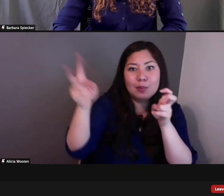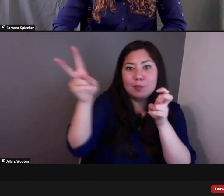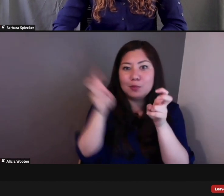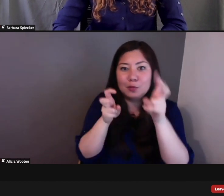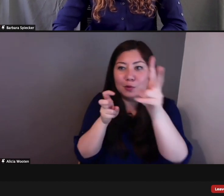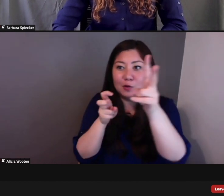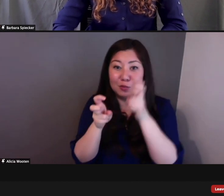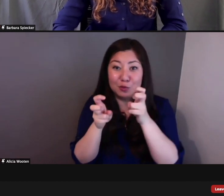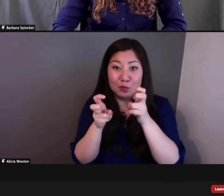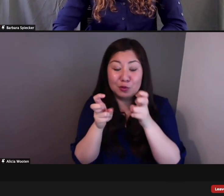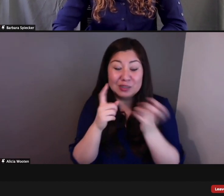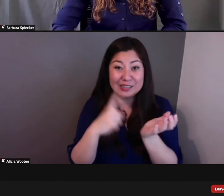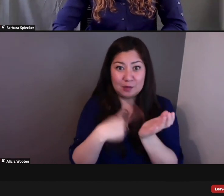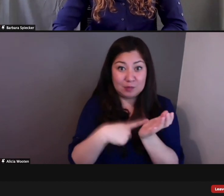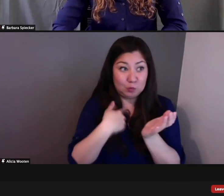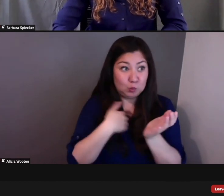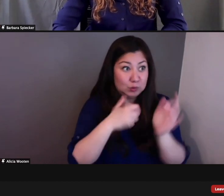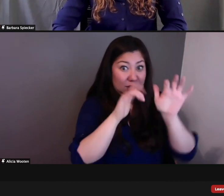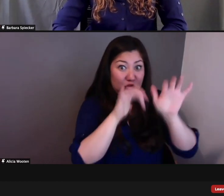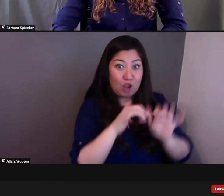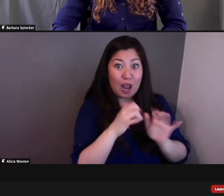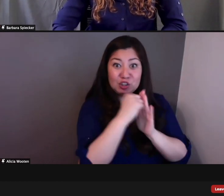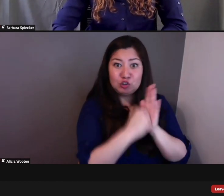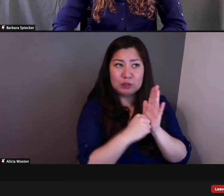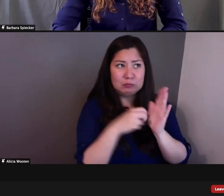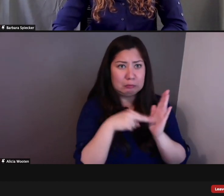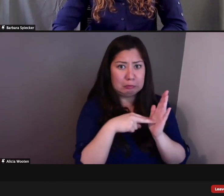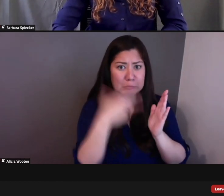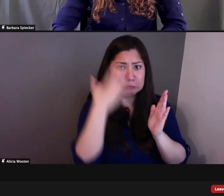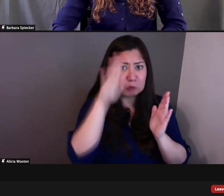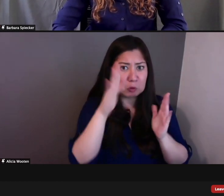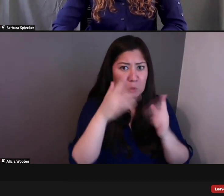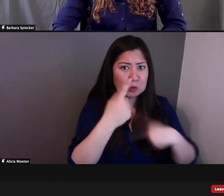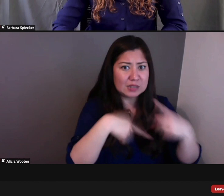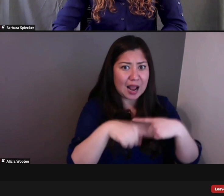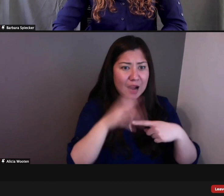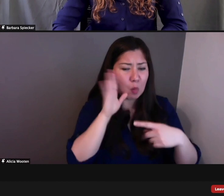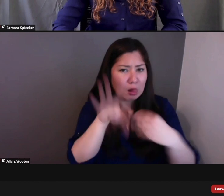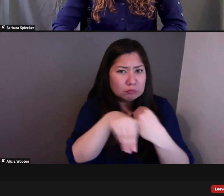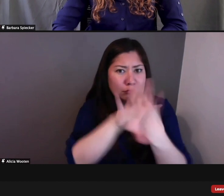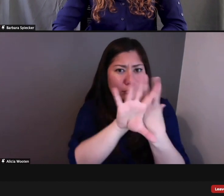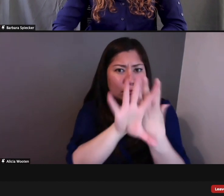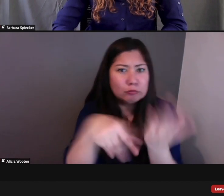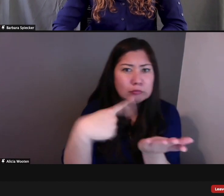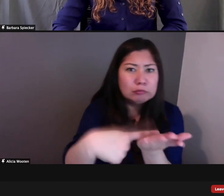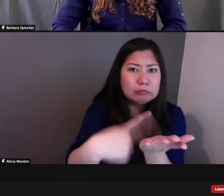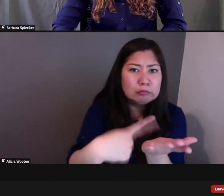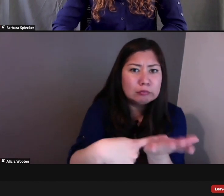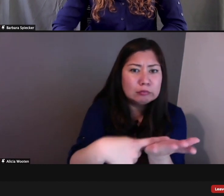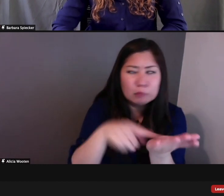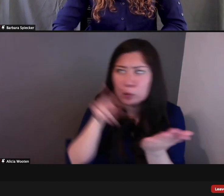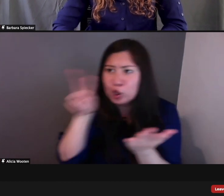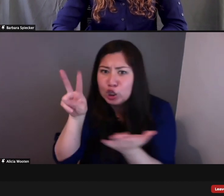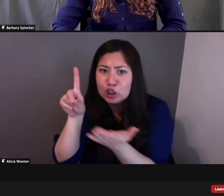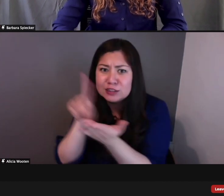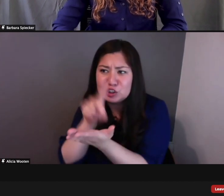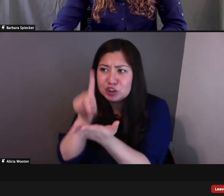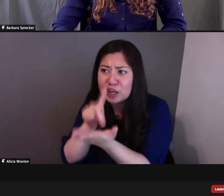about, you know, whether or not this sign really fits or what we have been doing really fits. And it allows us